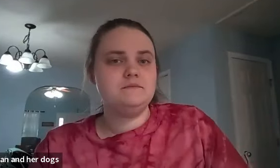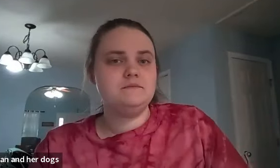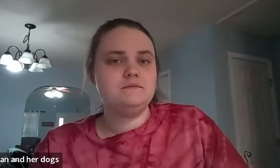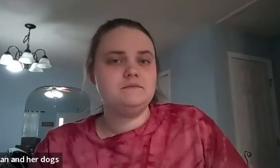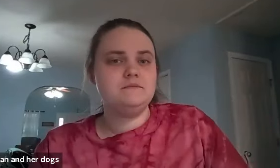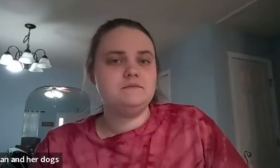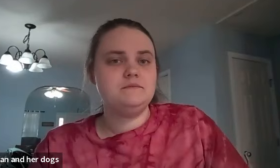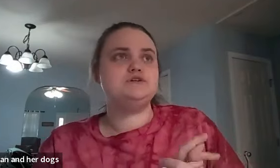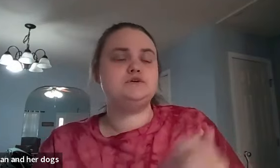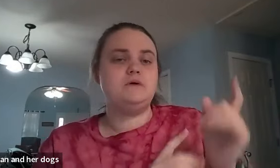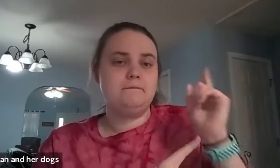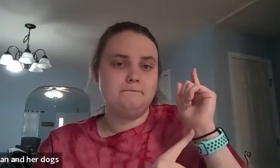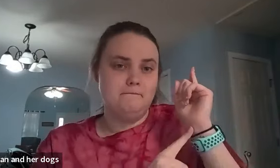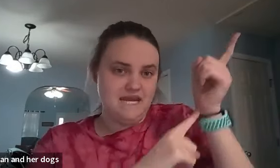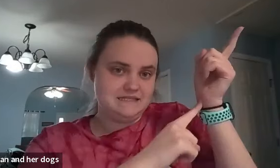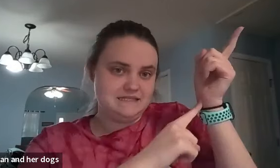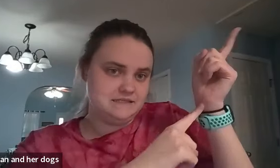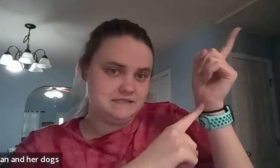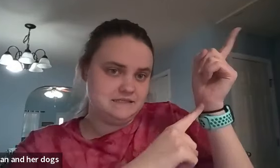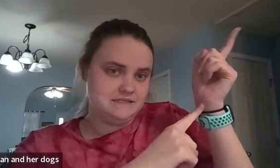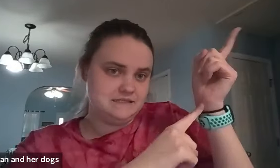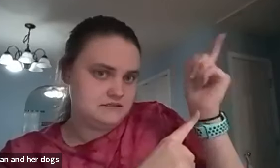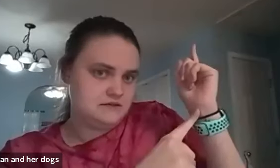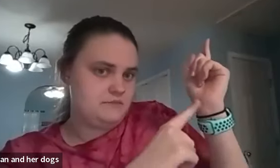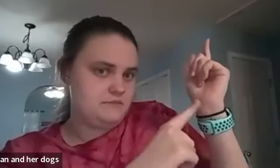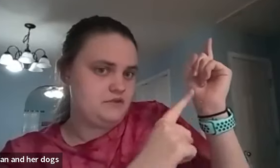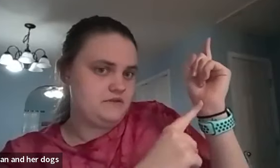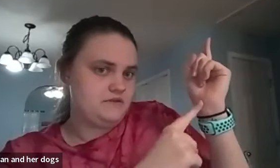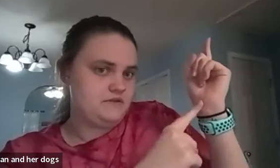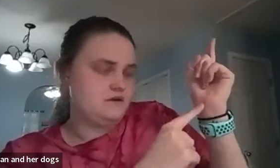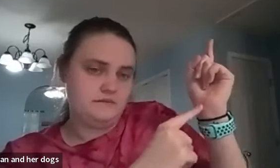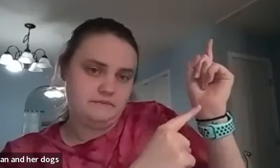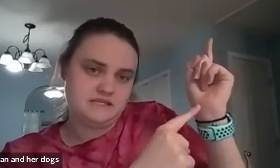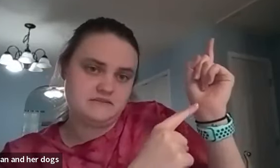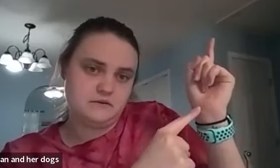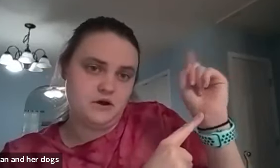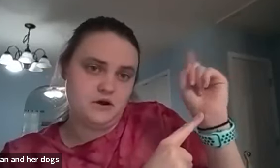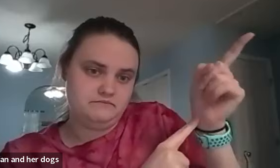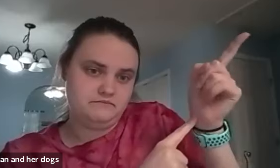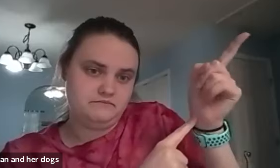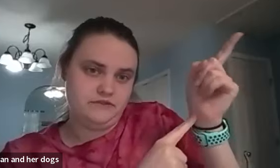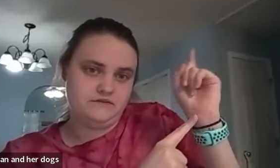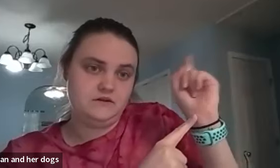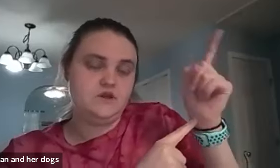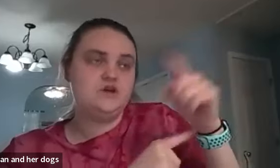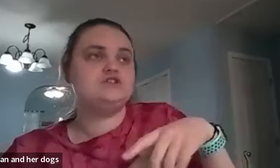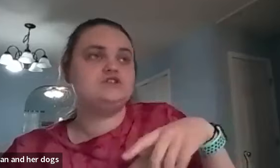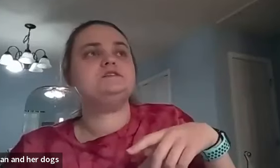people will do minute, minute, where they put their pointer finger at the like base of their palm and point their finger. So if you're